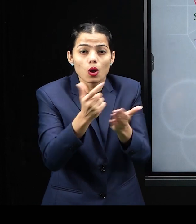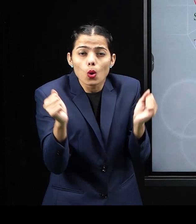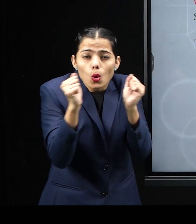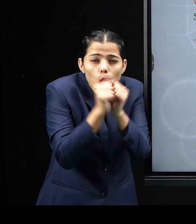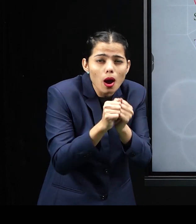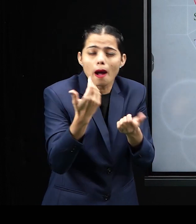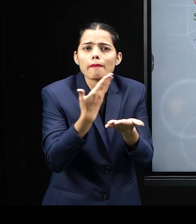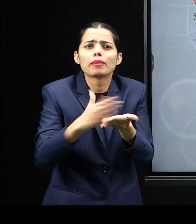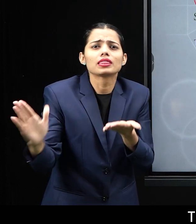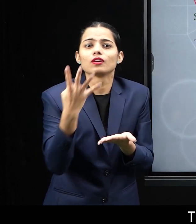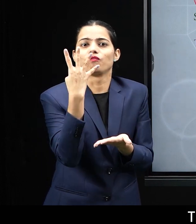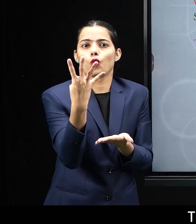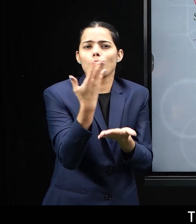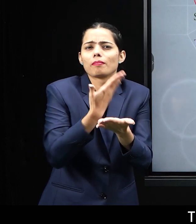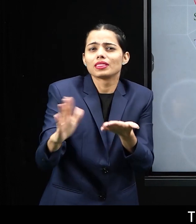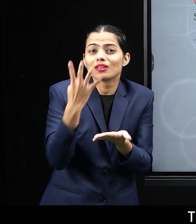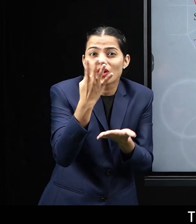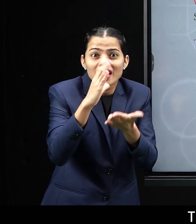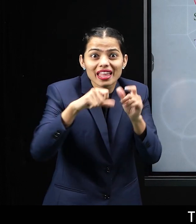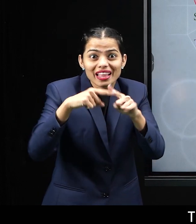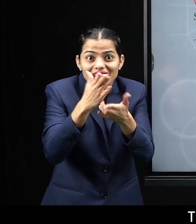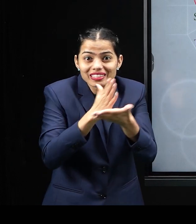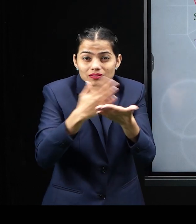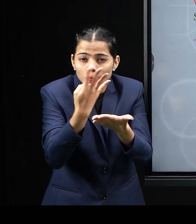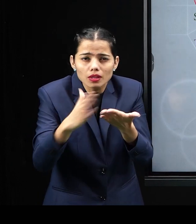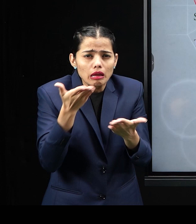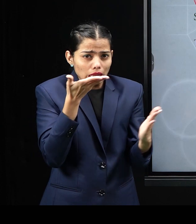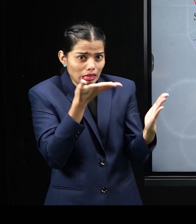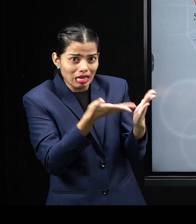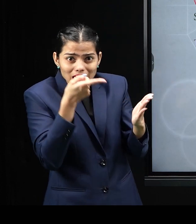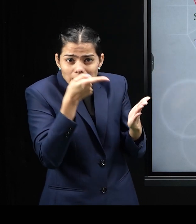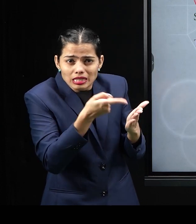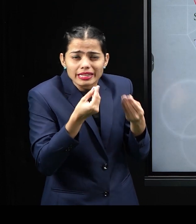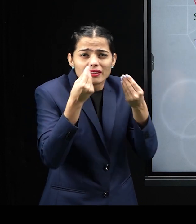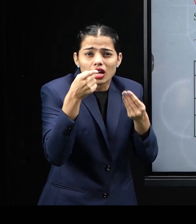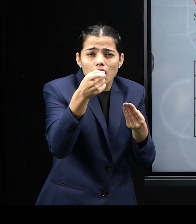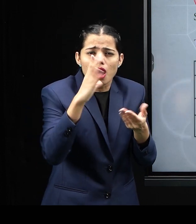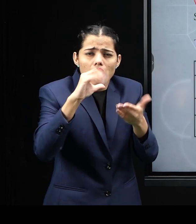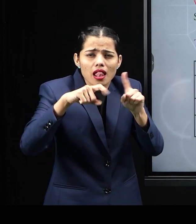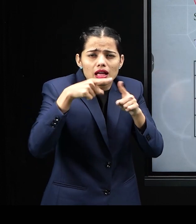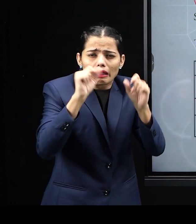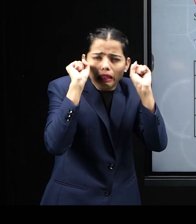over. This distribution of cakes can be understood as follows.